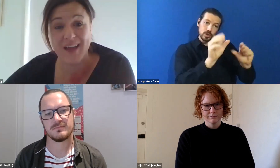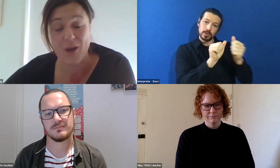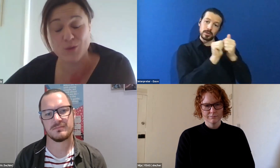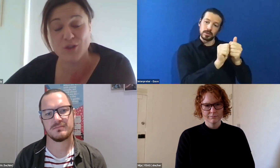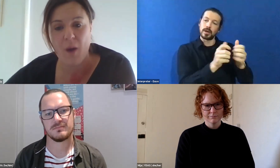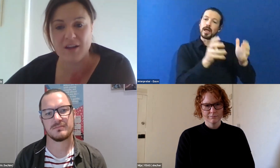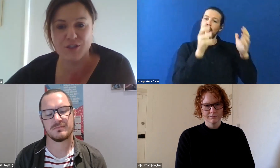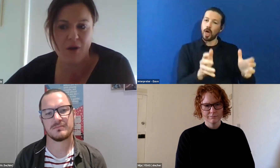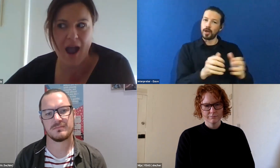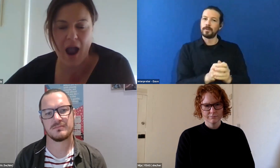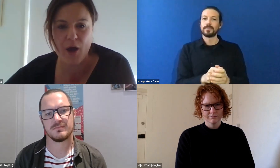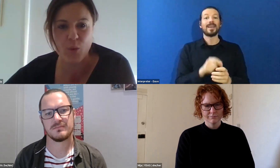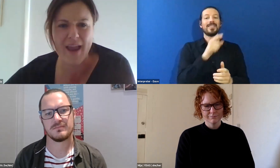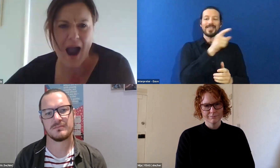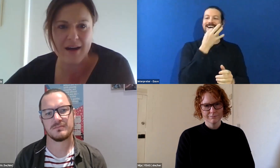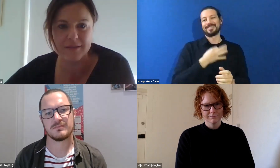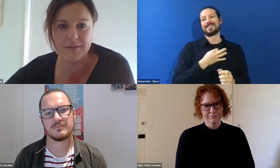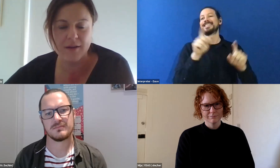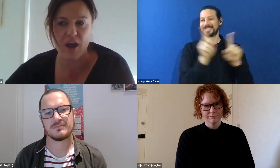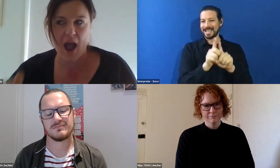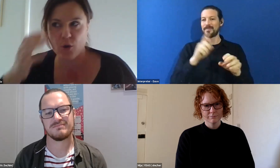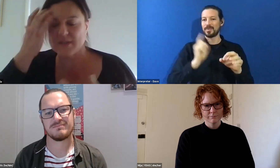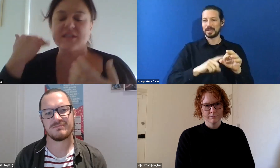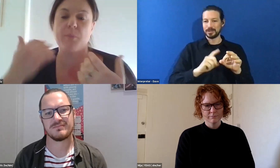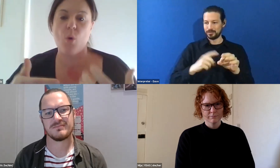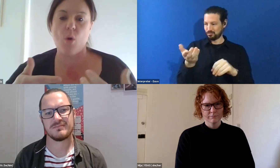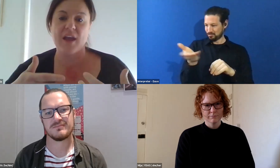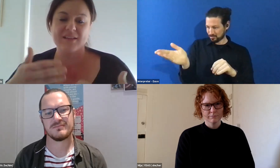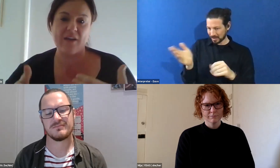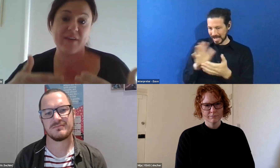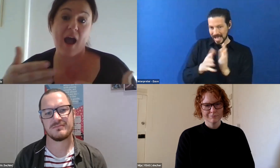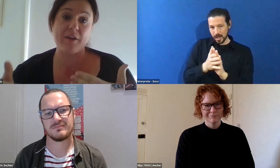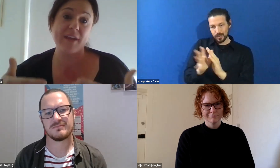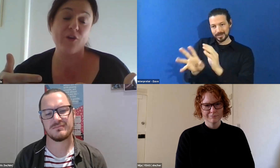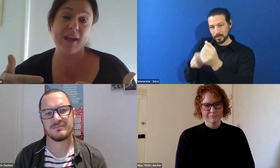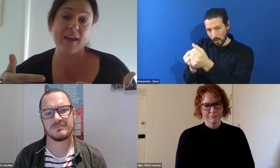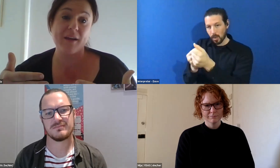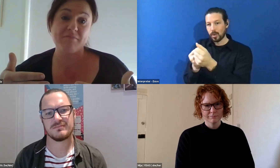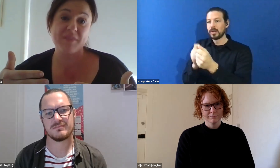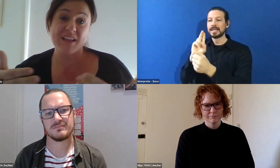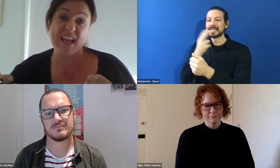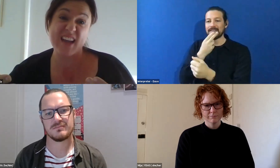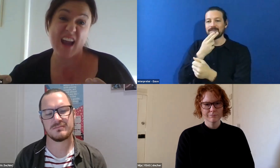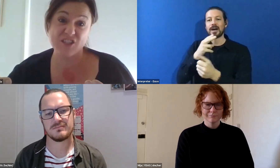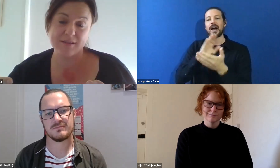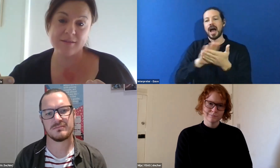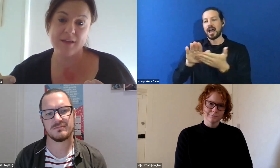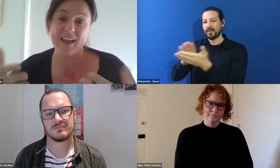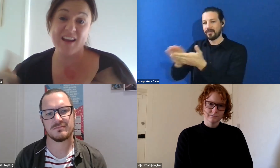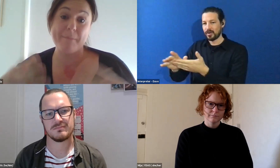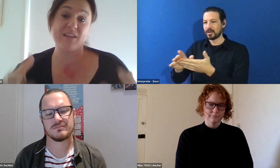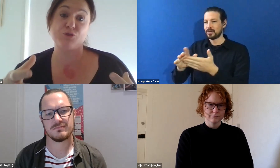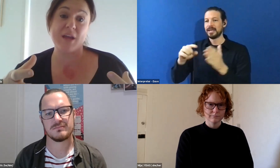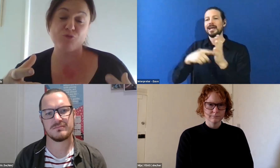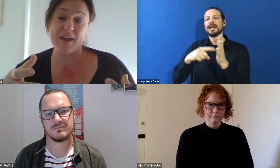question they also ask, how do we ask, how do we support deaf and hard of hearing teenagers